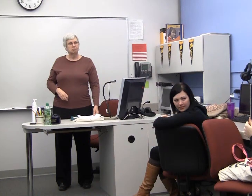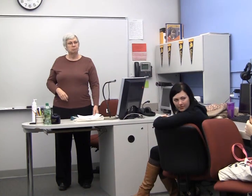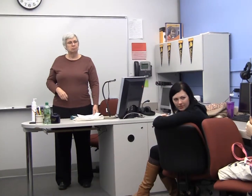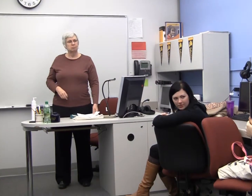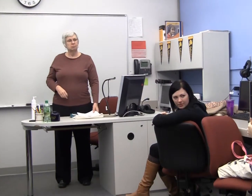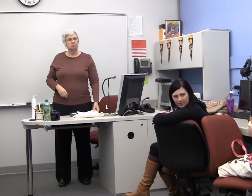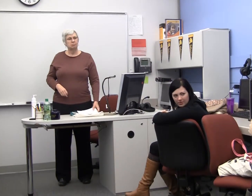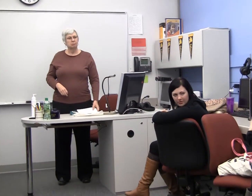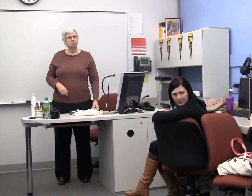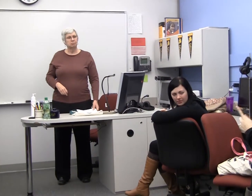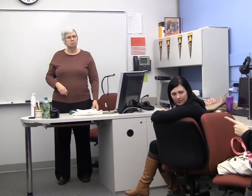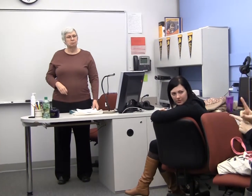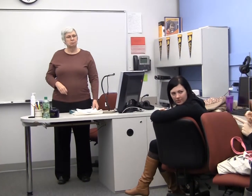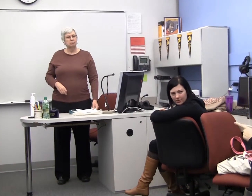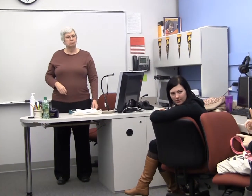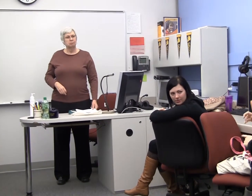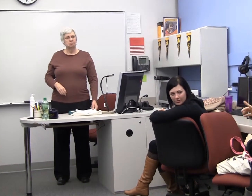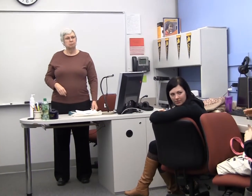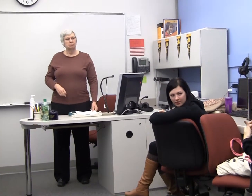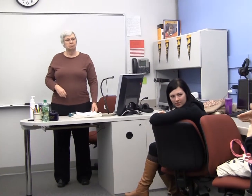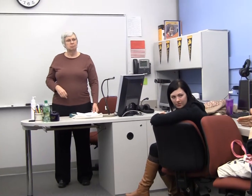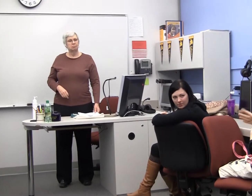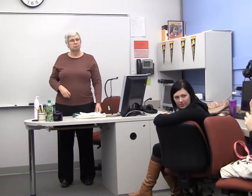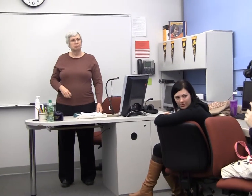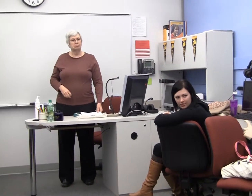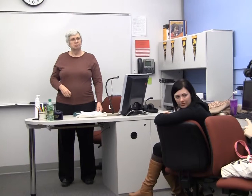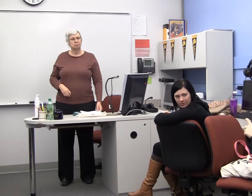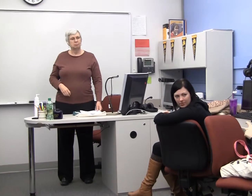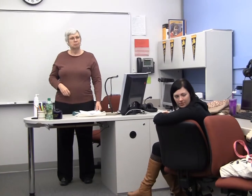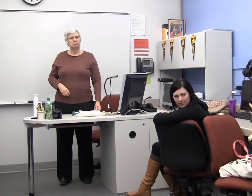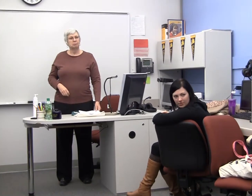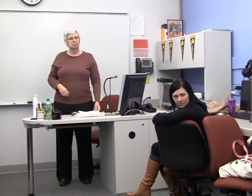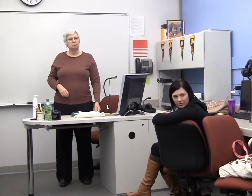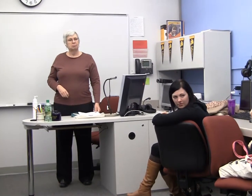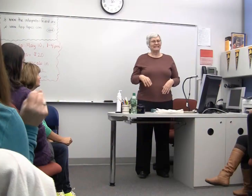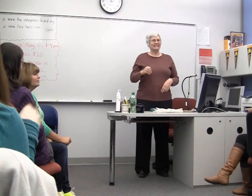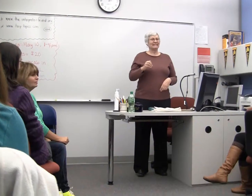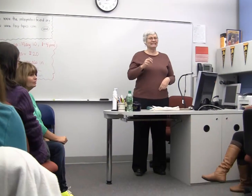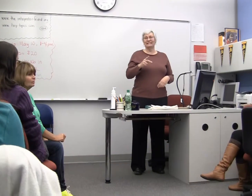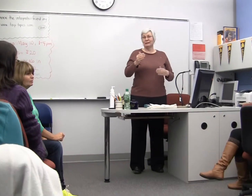We try to have deaf instructors teaching ASL as often as we can.